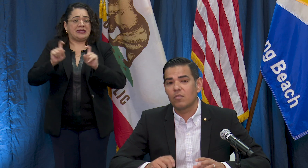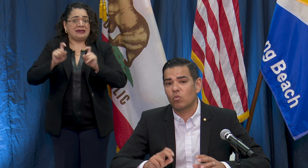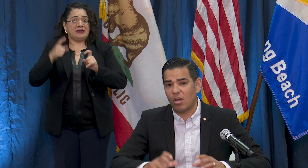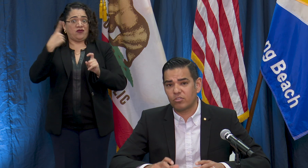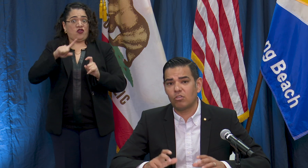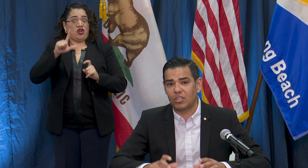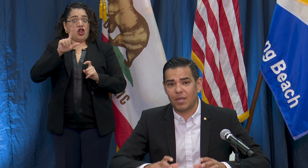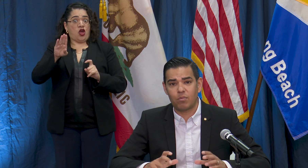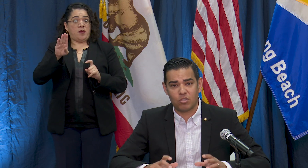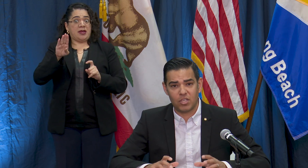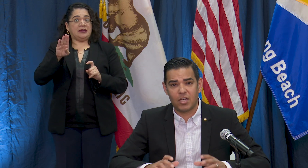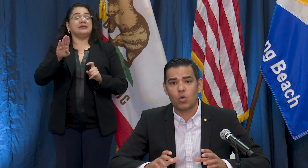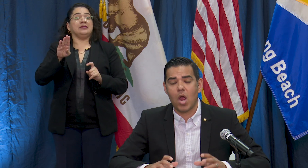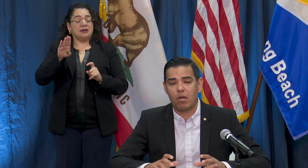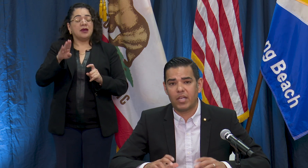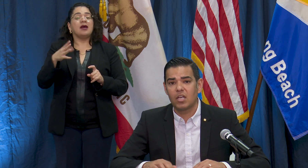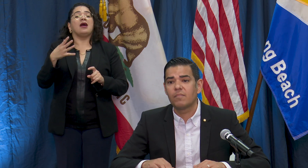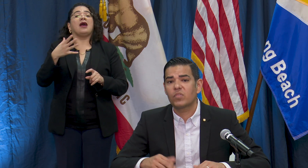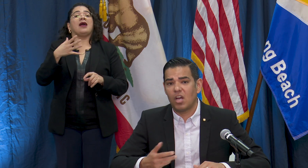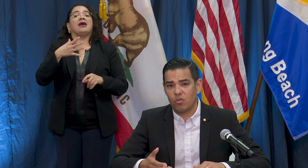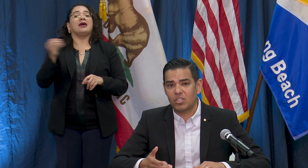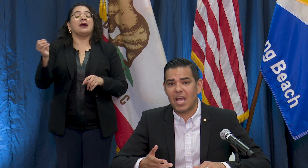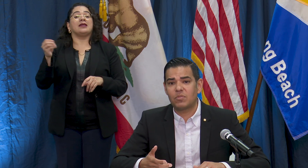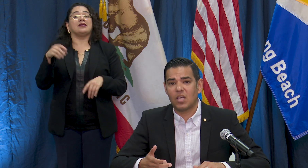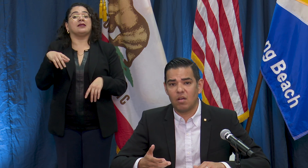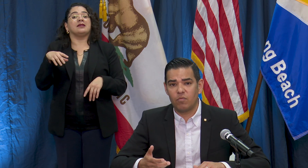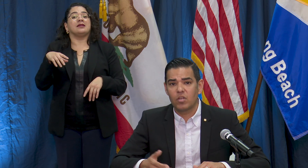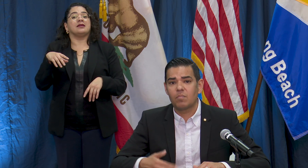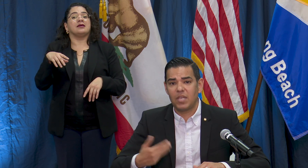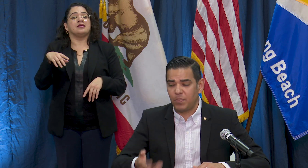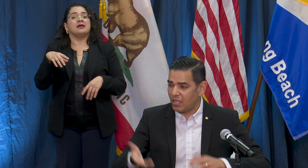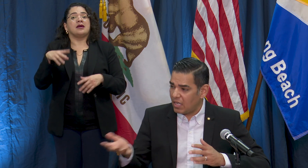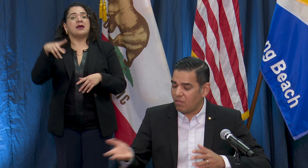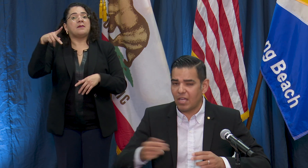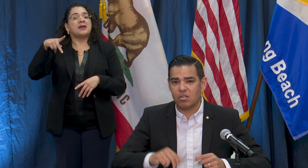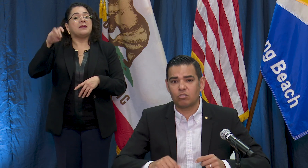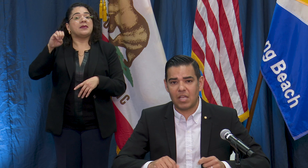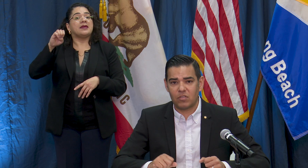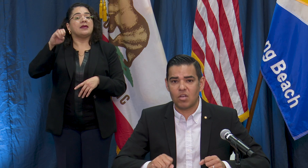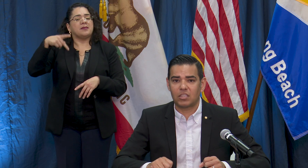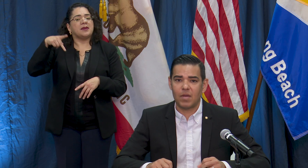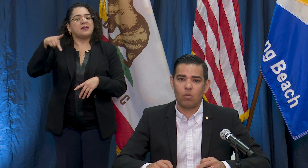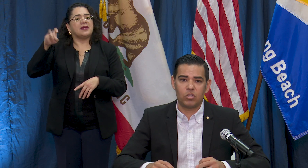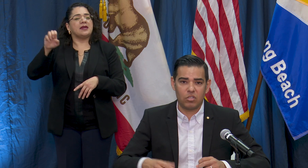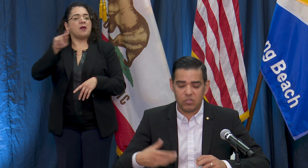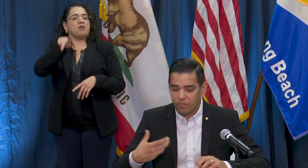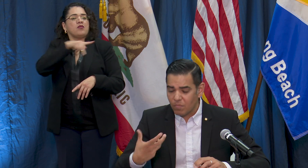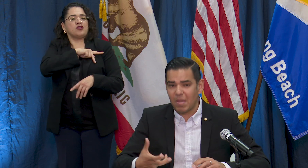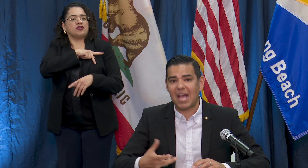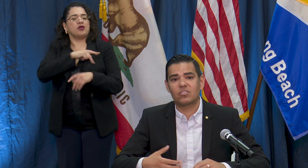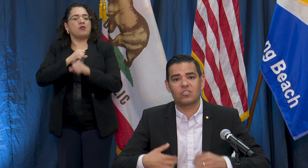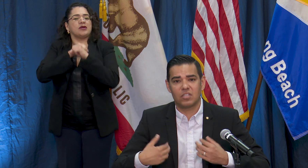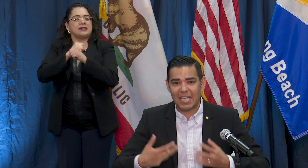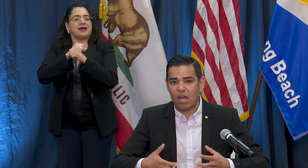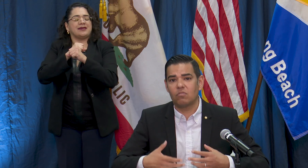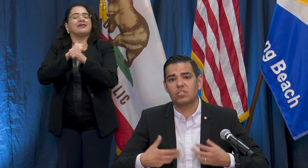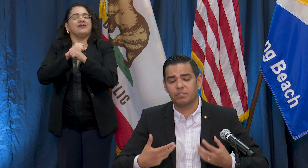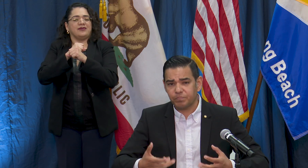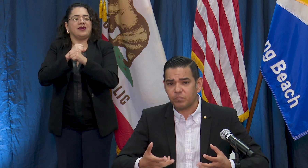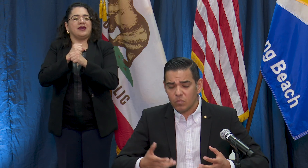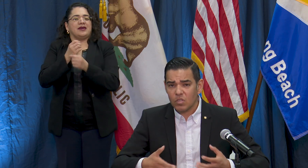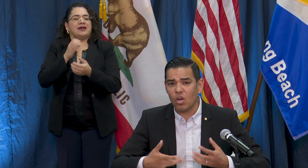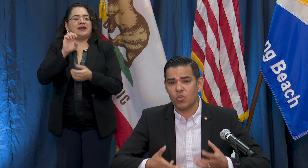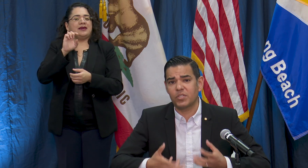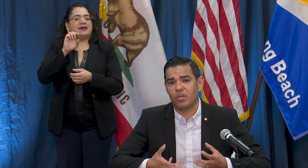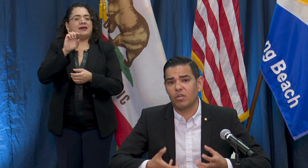own. We're also looking at purchasing and acquiring other types of PPE that Dr. Davis talked about, which is masks and gowns